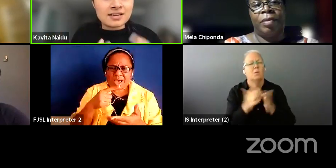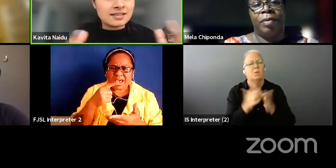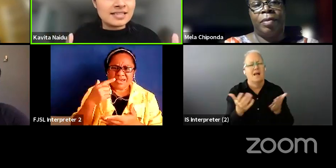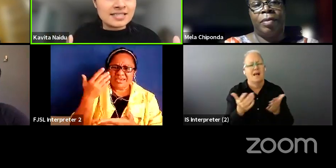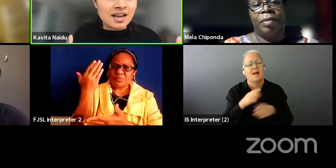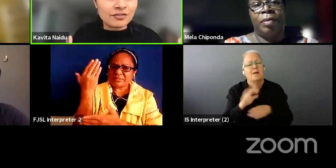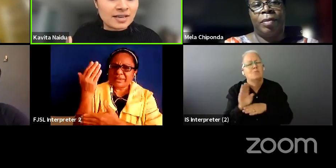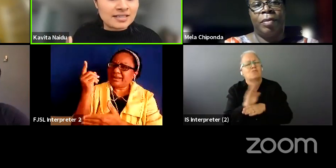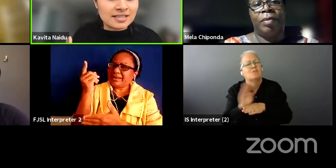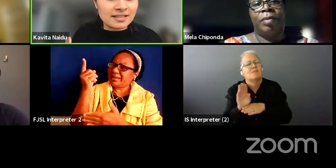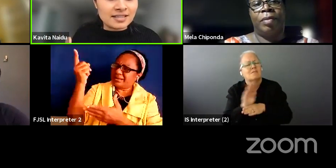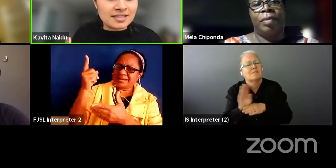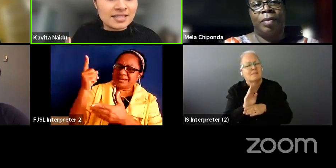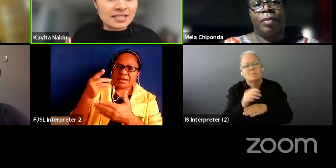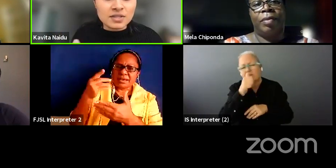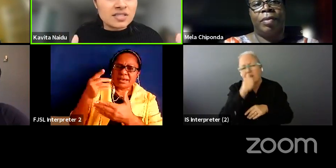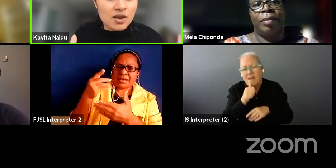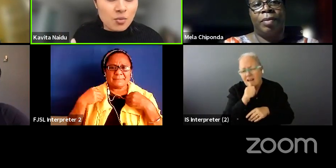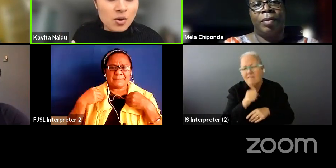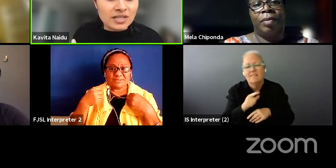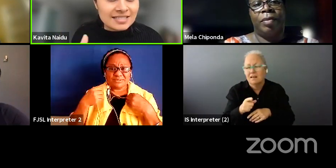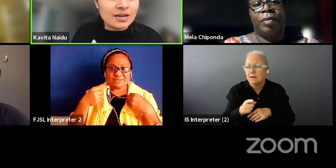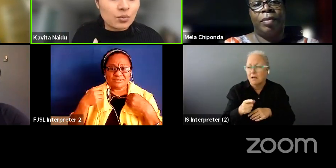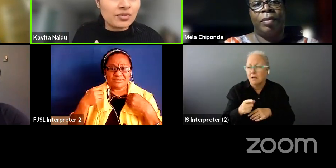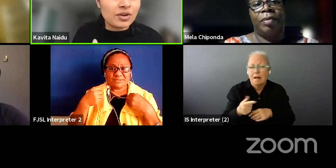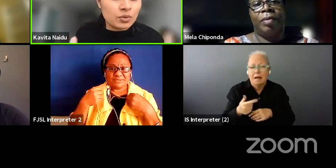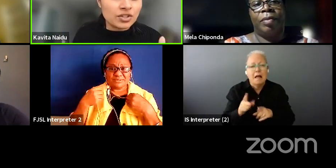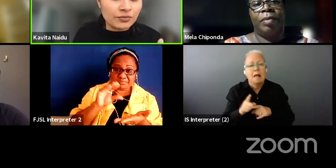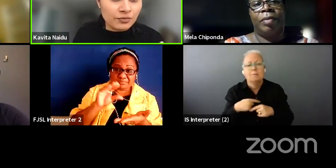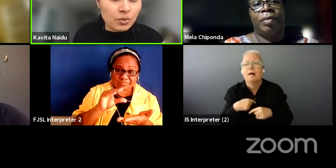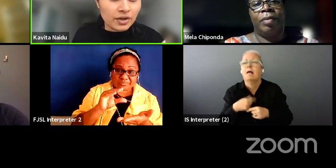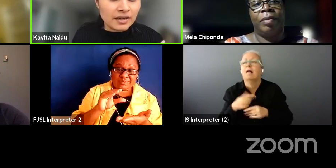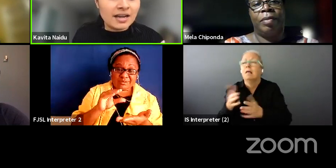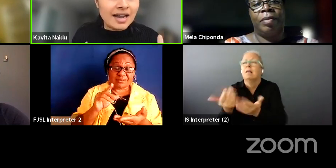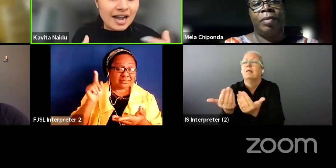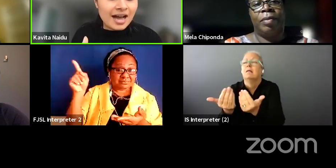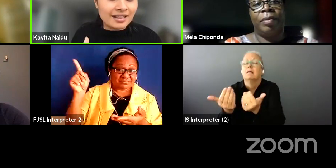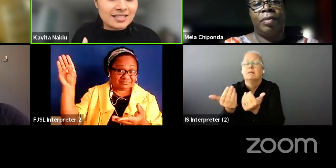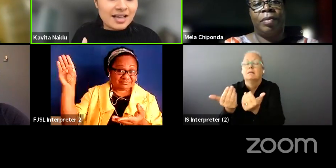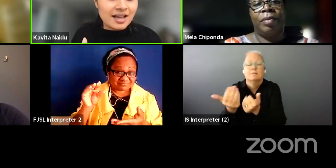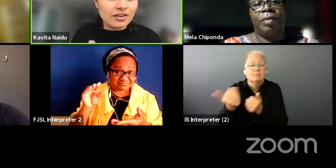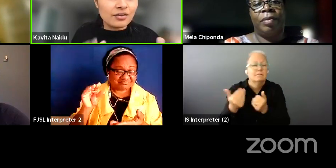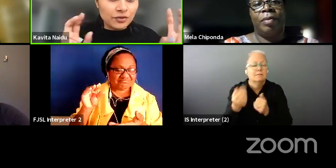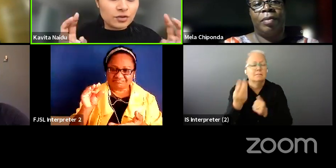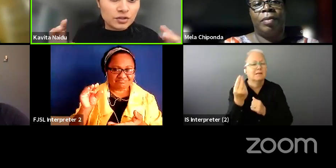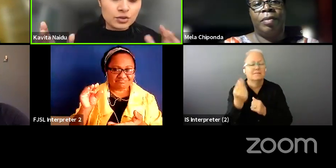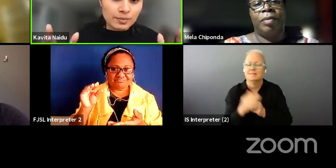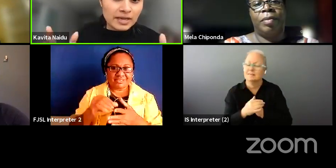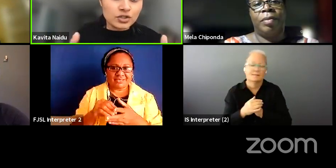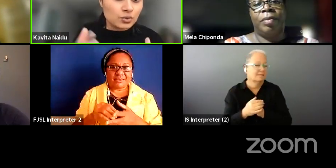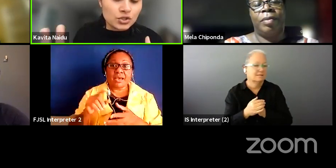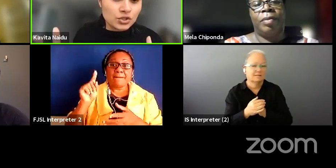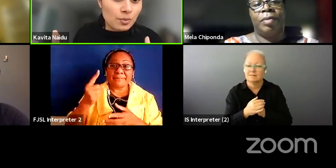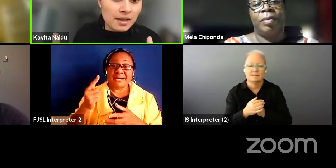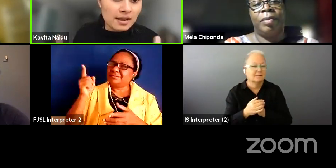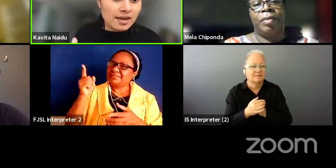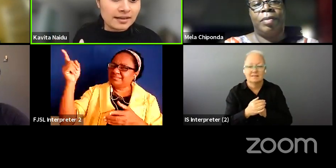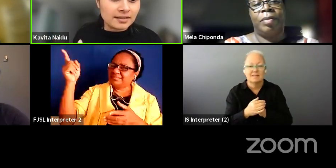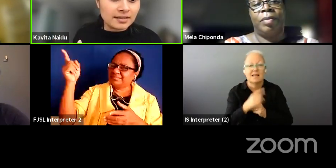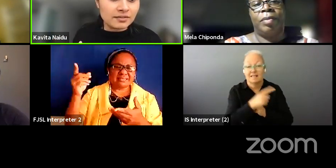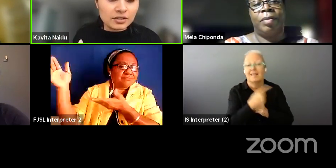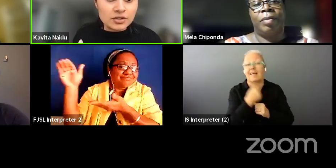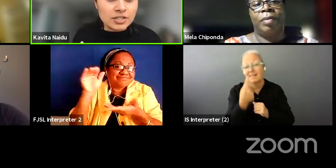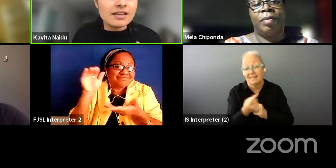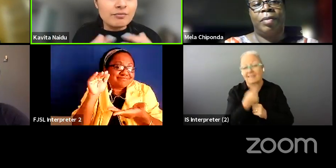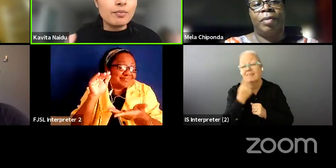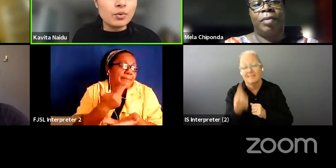to suddenly start funding these things? Because they won't. Instead, what they're pushing forward are these other false solution packages, which, you know, Mela